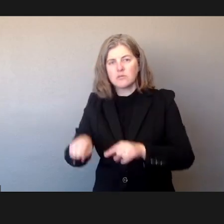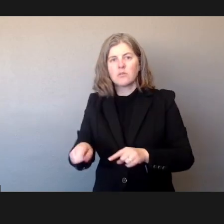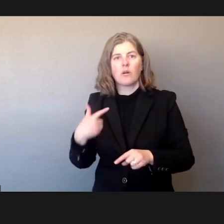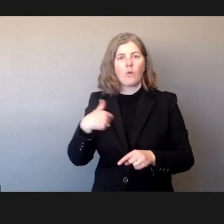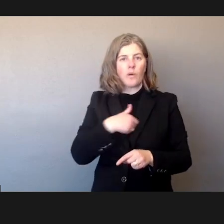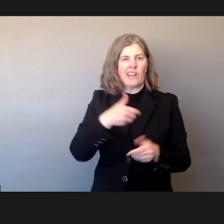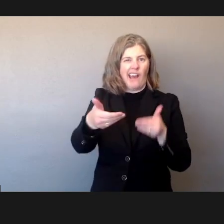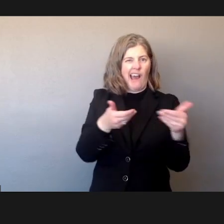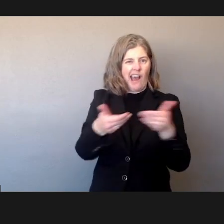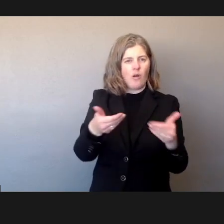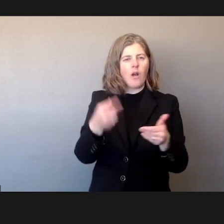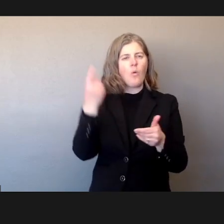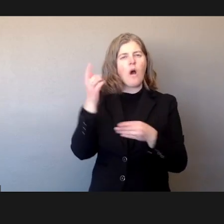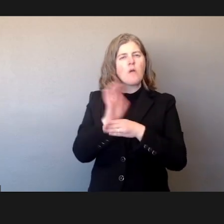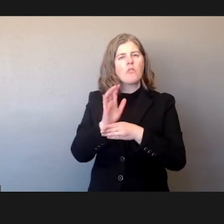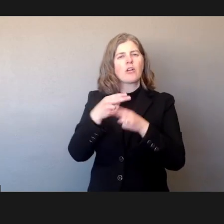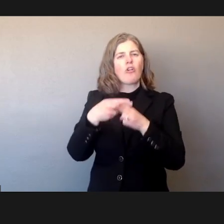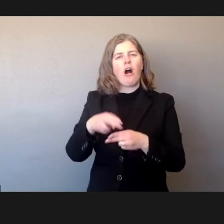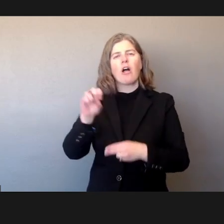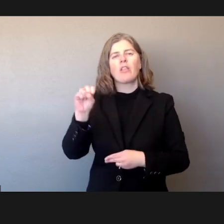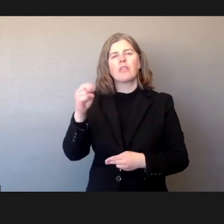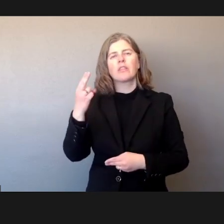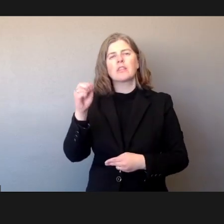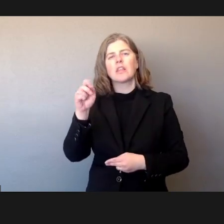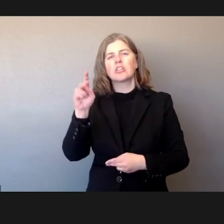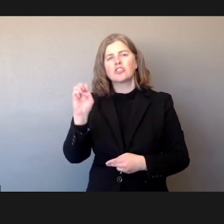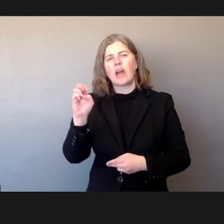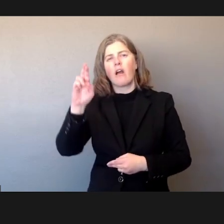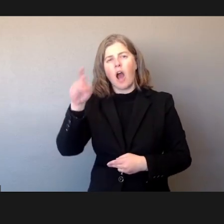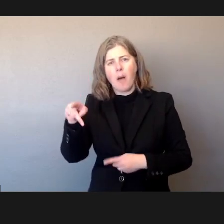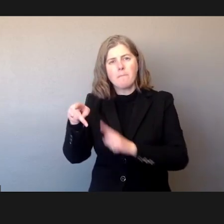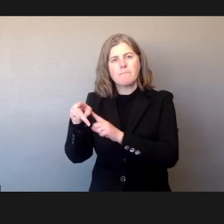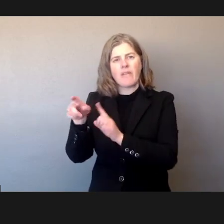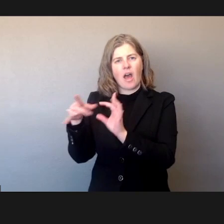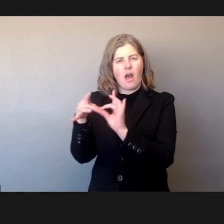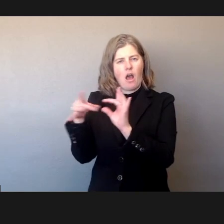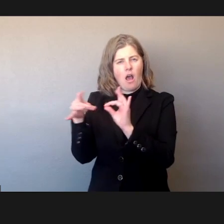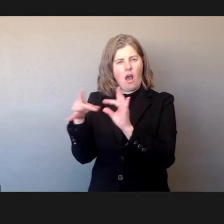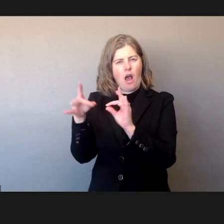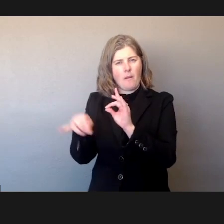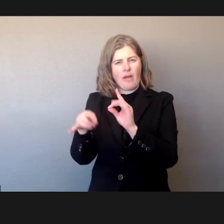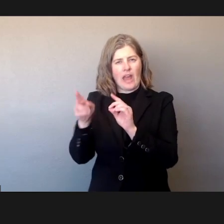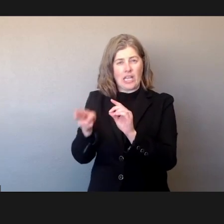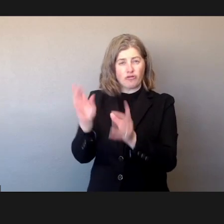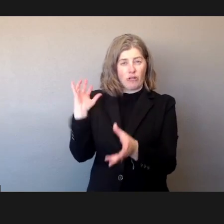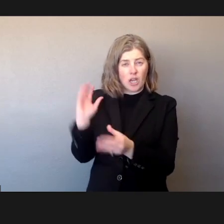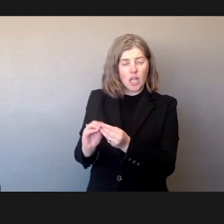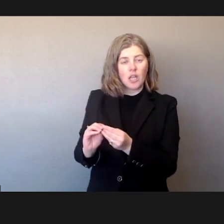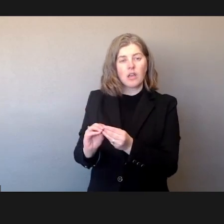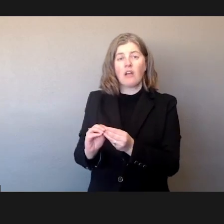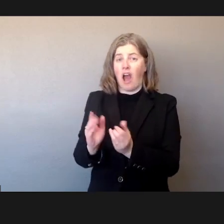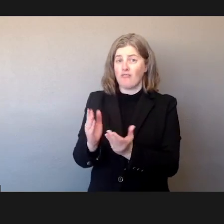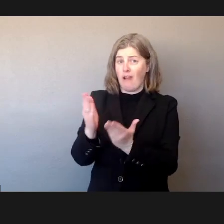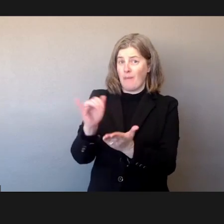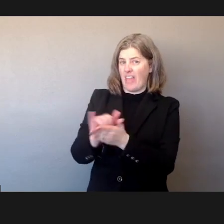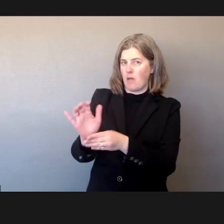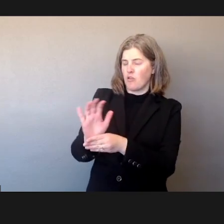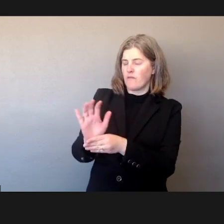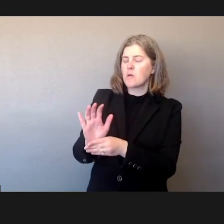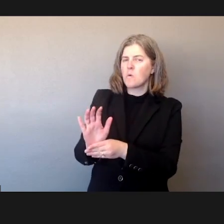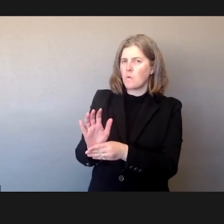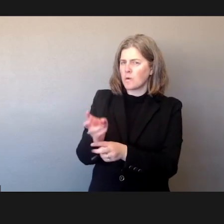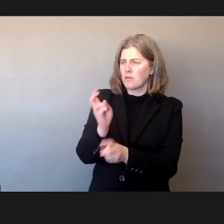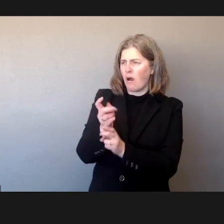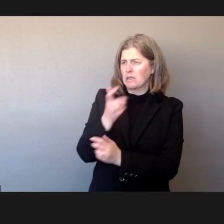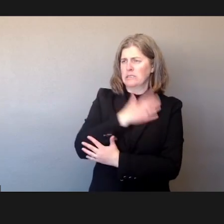there was a movie called The Shake Up, and it talked about that whole history. And I actually recommend the movie. It was painful